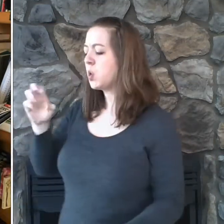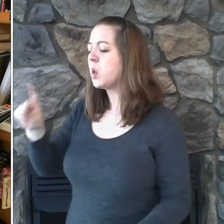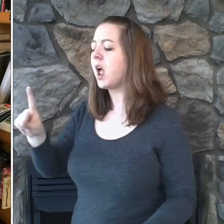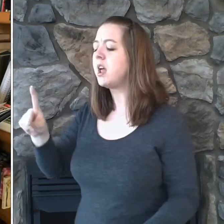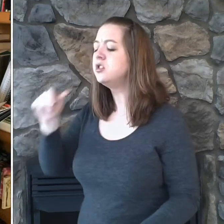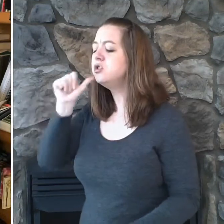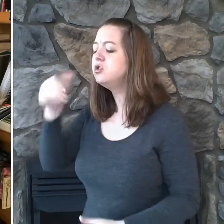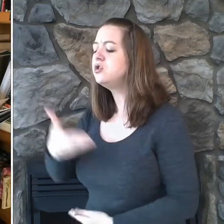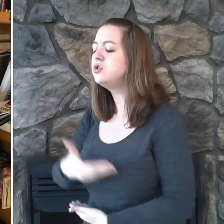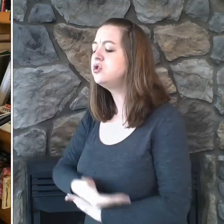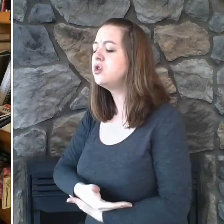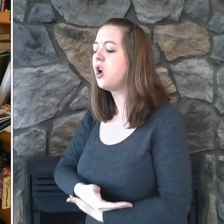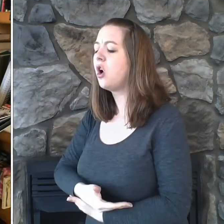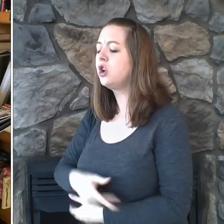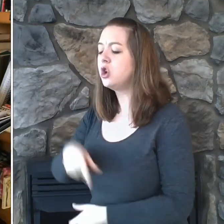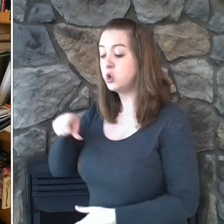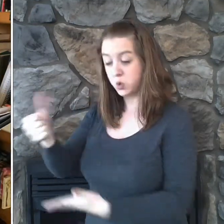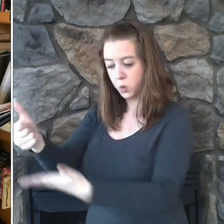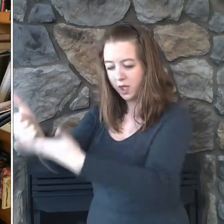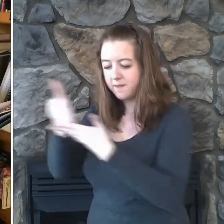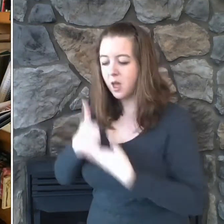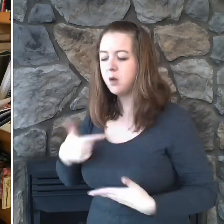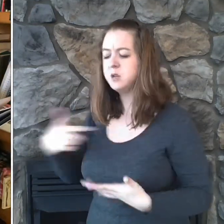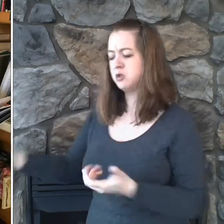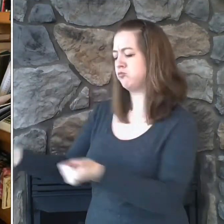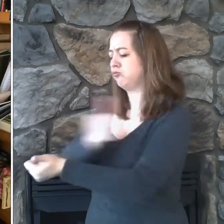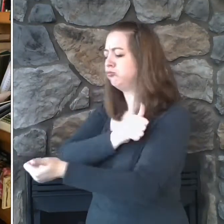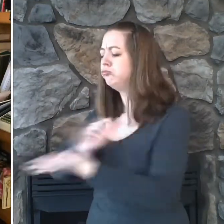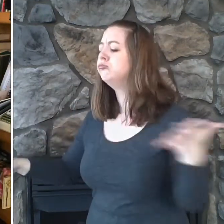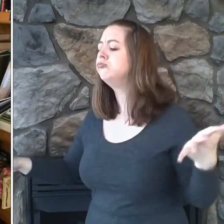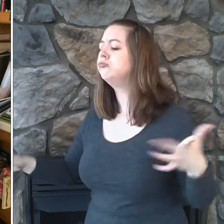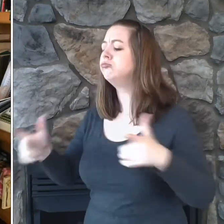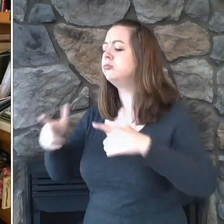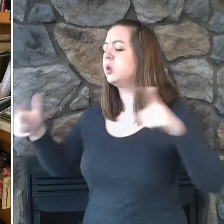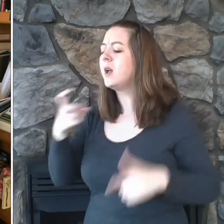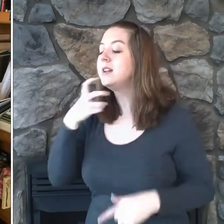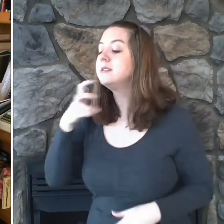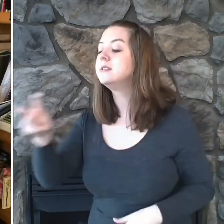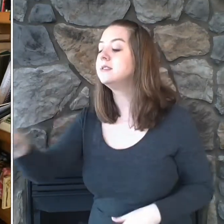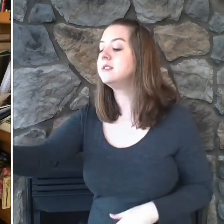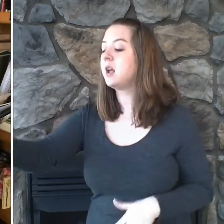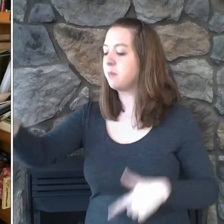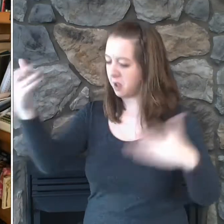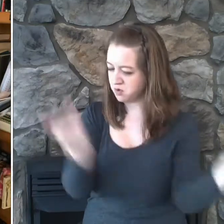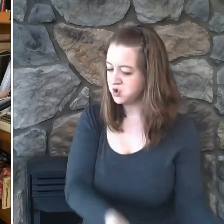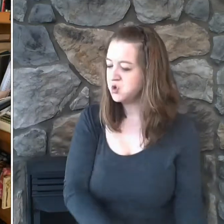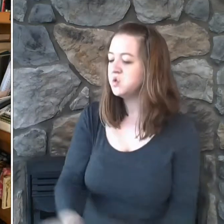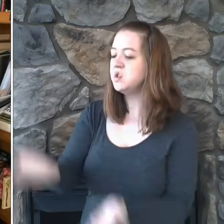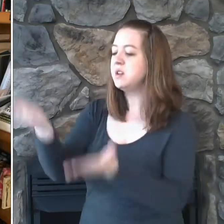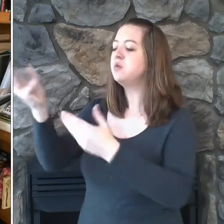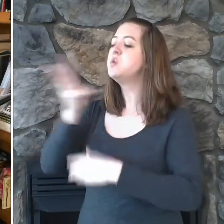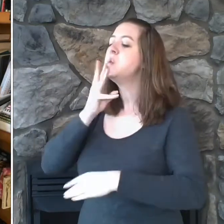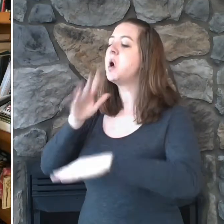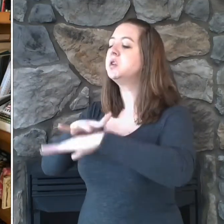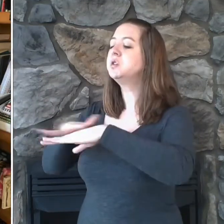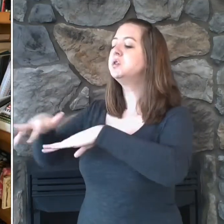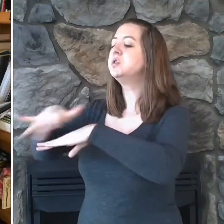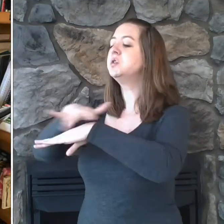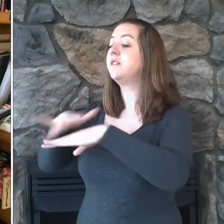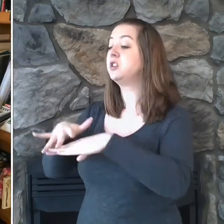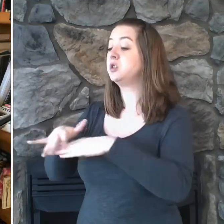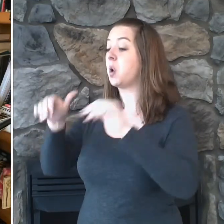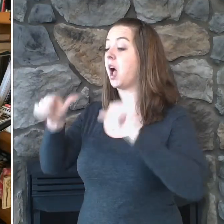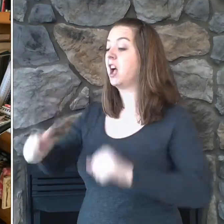"Granddaughter," Thunder said, "you have helped me destroy the great snake by bringing it to the surface